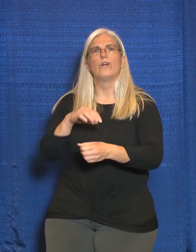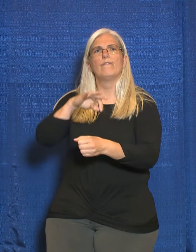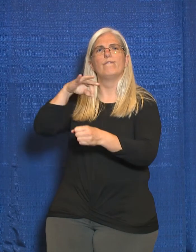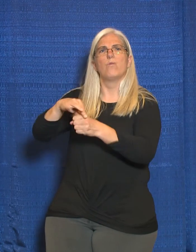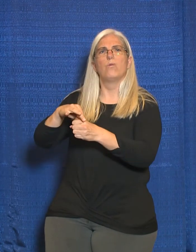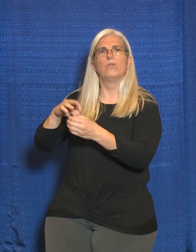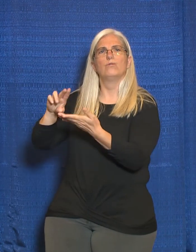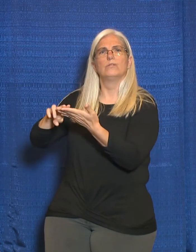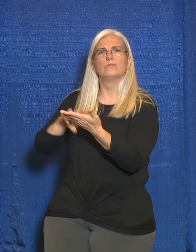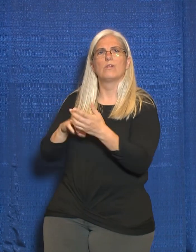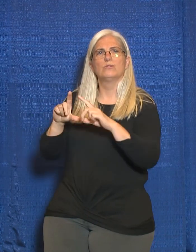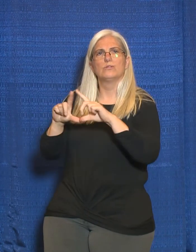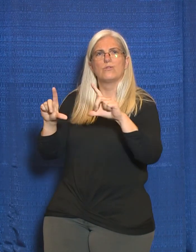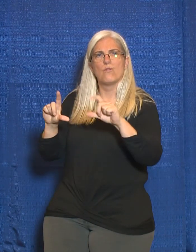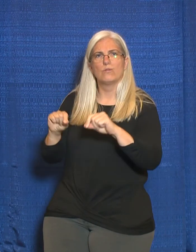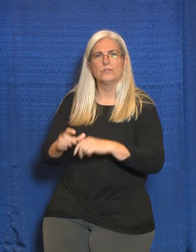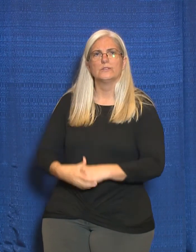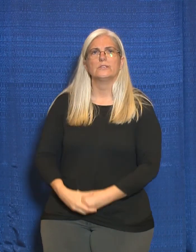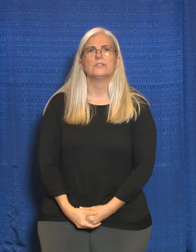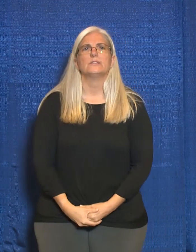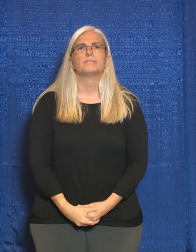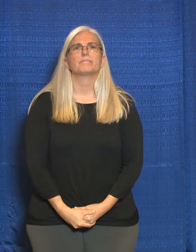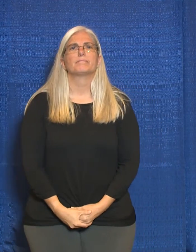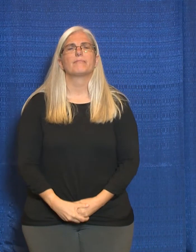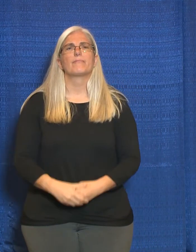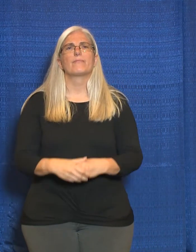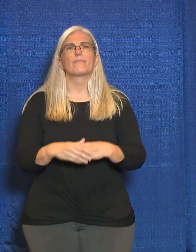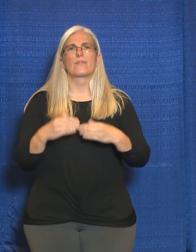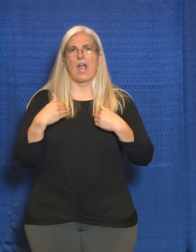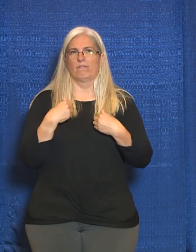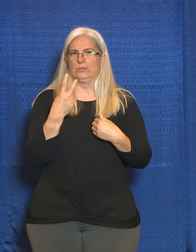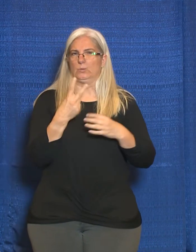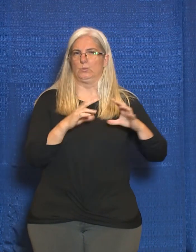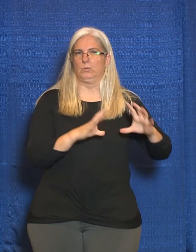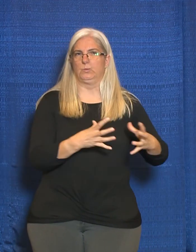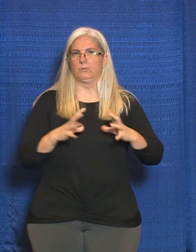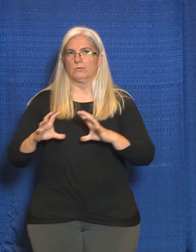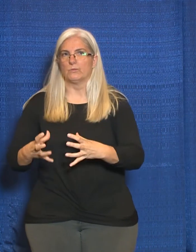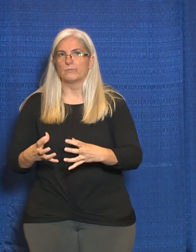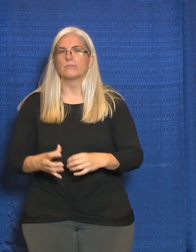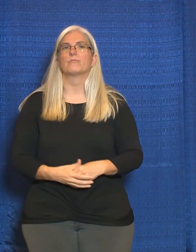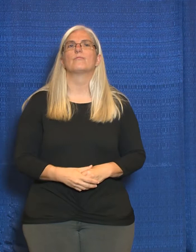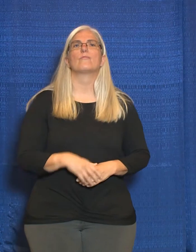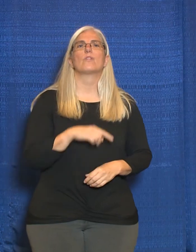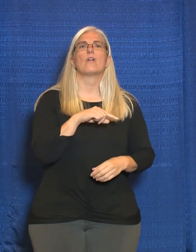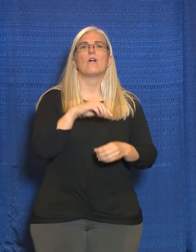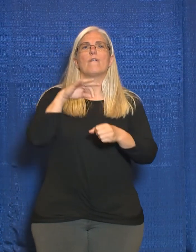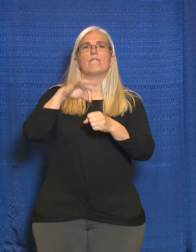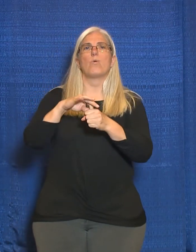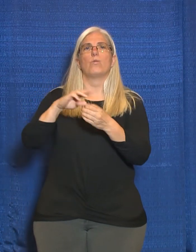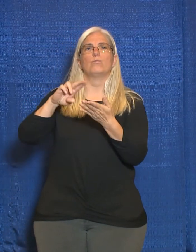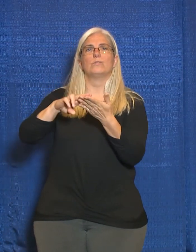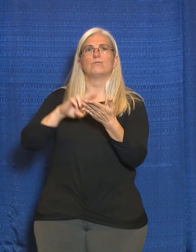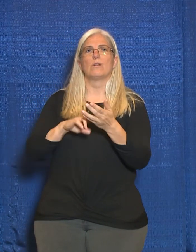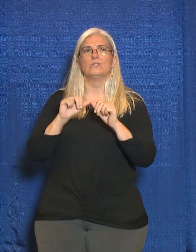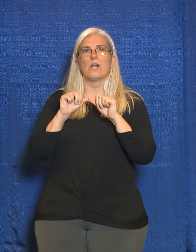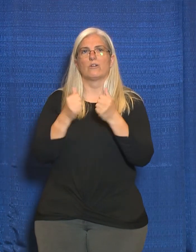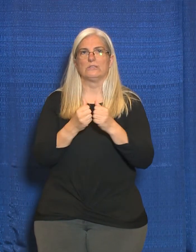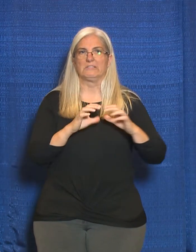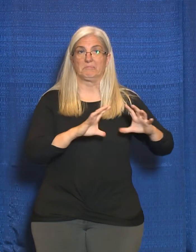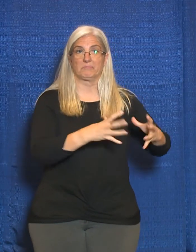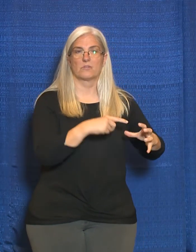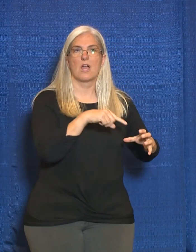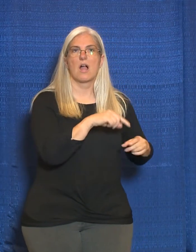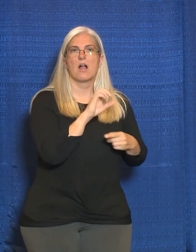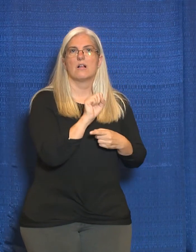Ordering voter registration cards. Some voter registration agencies, known as SOS-tracked VRAs,